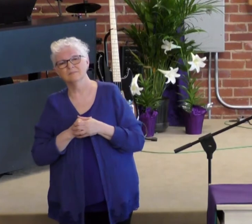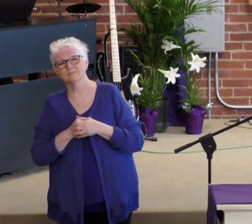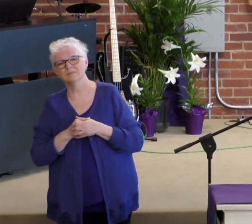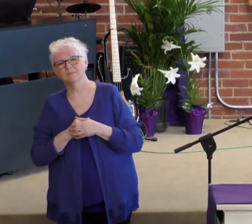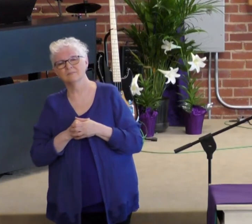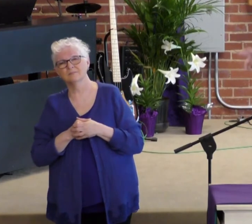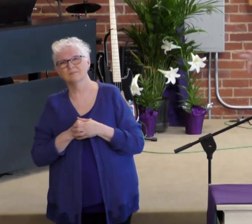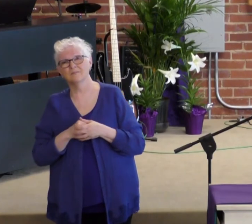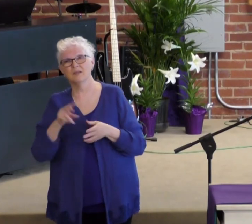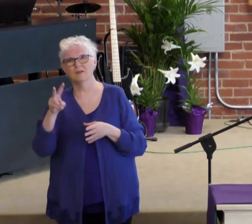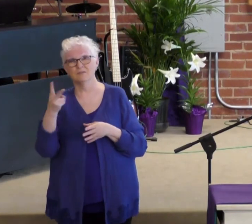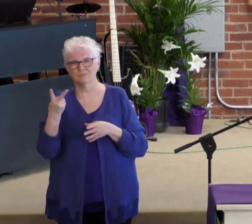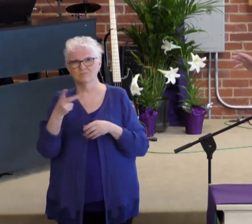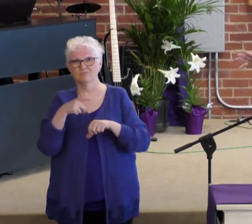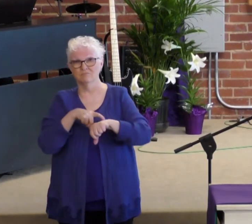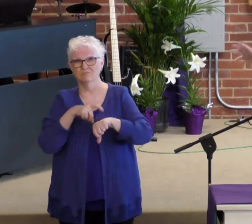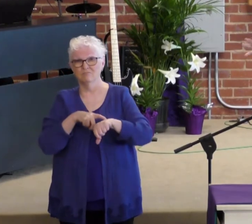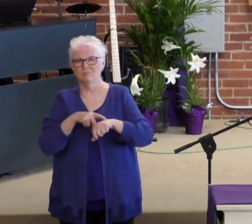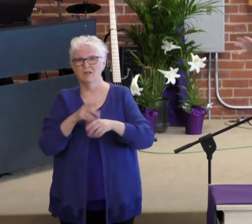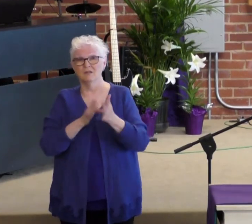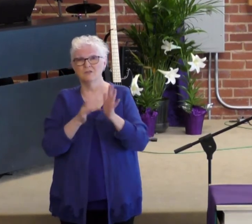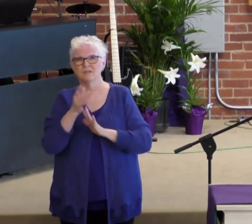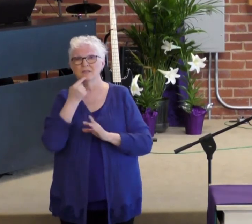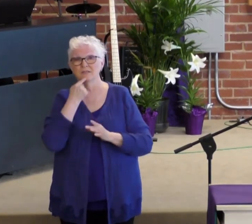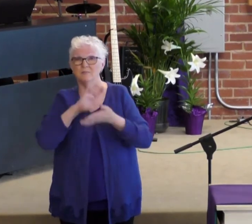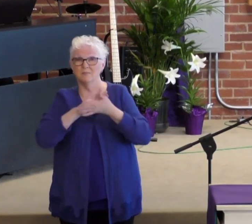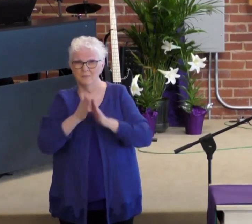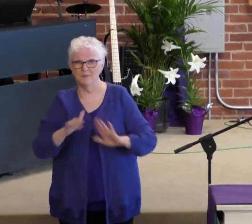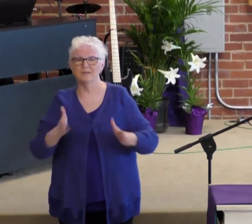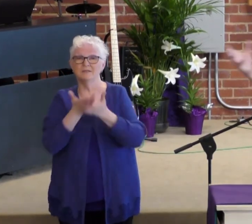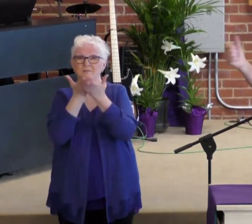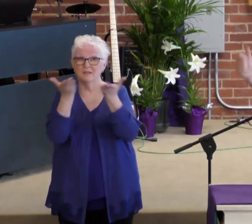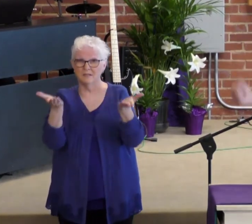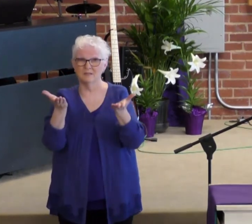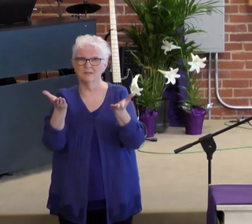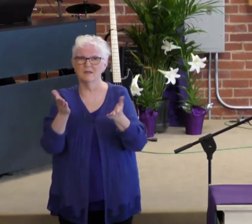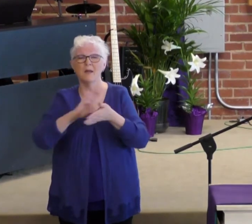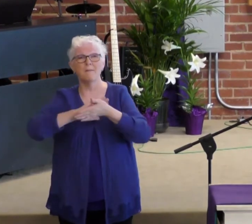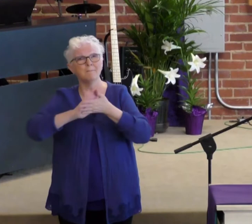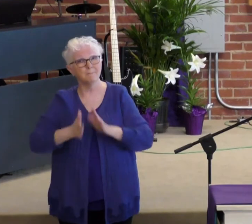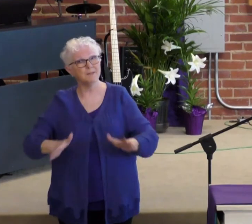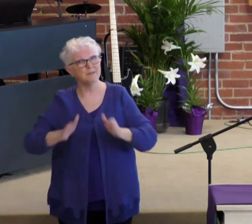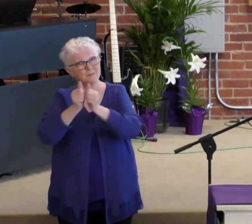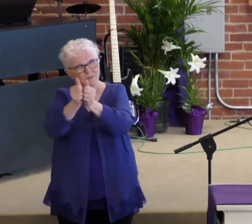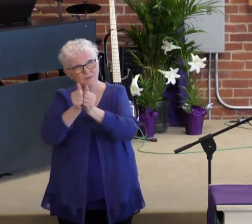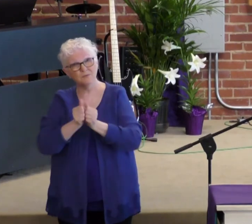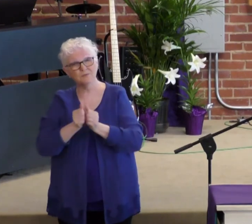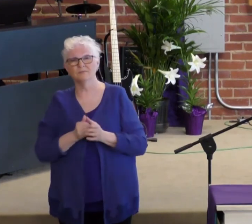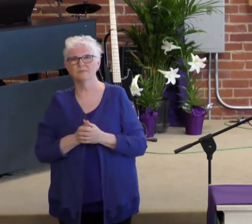those two occasions, Jesus said, "Peace be unto you. Peace be with you."